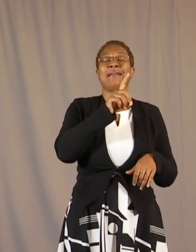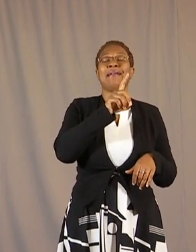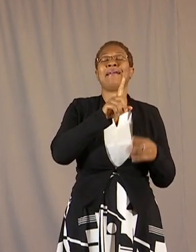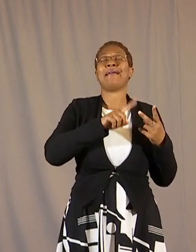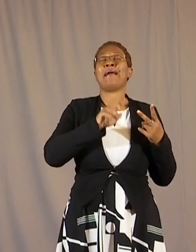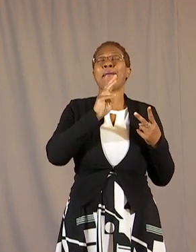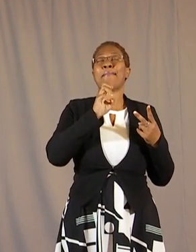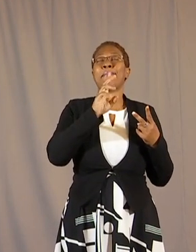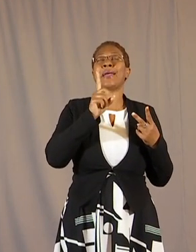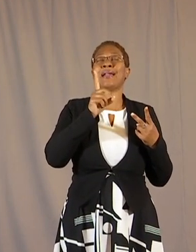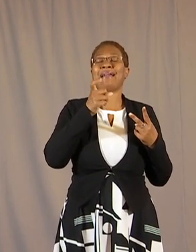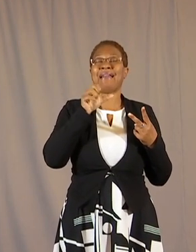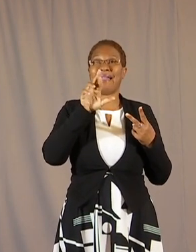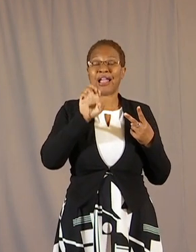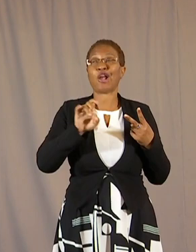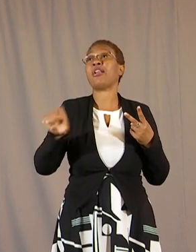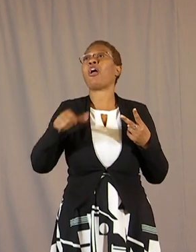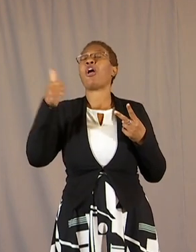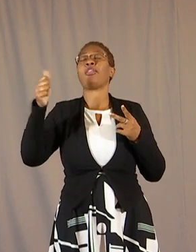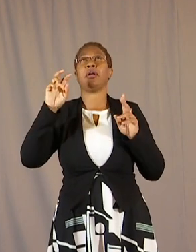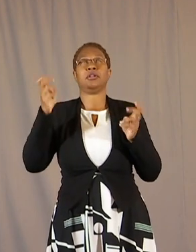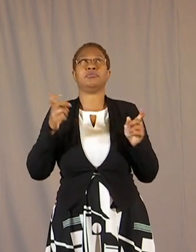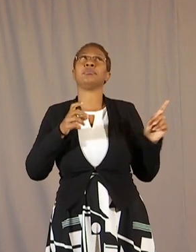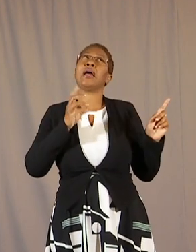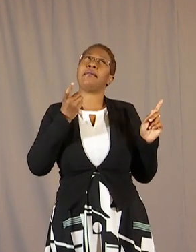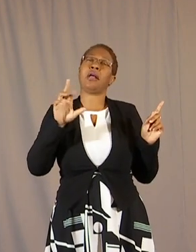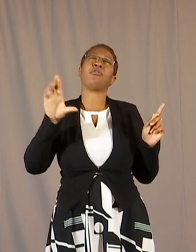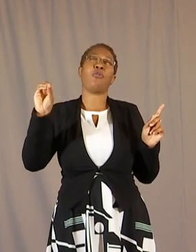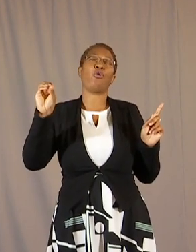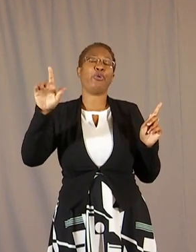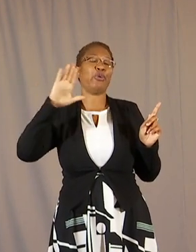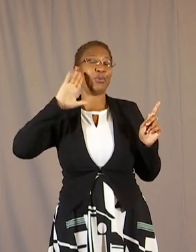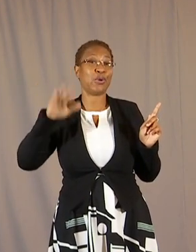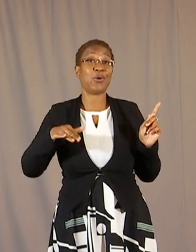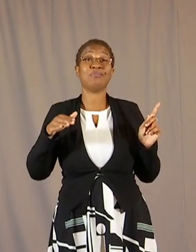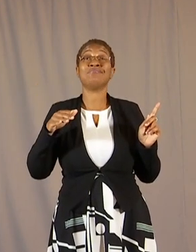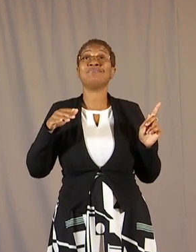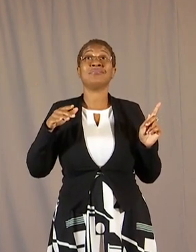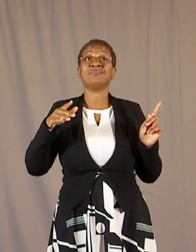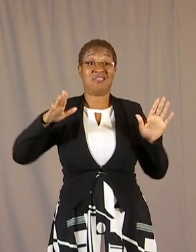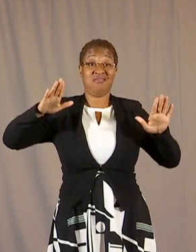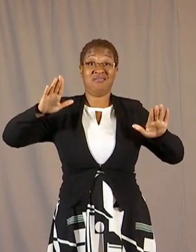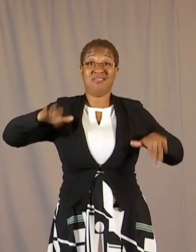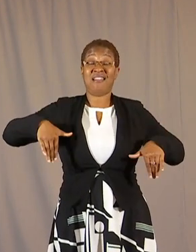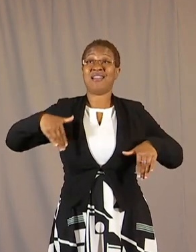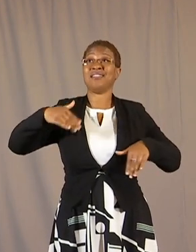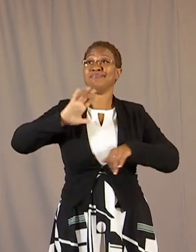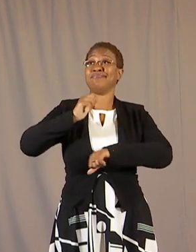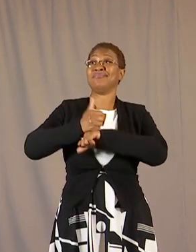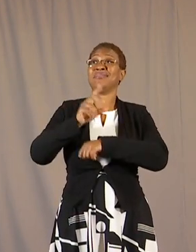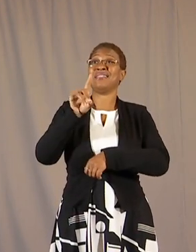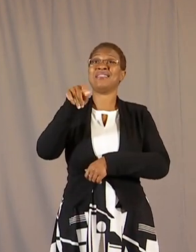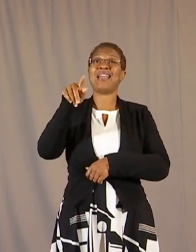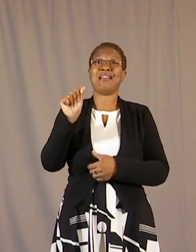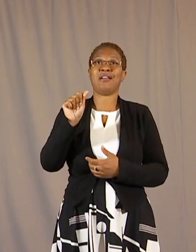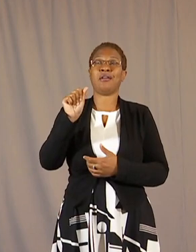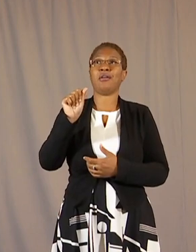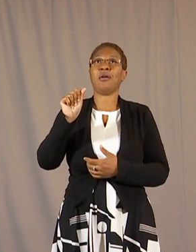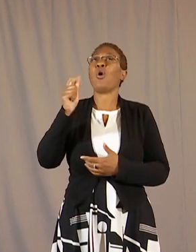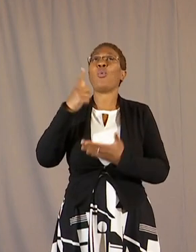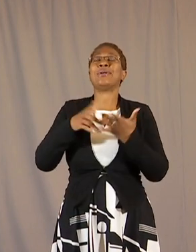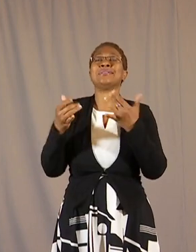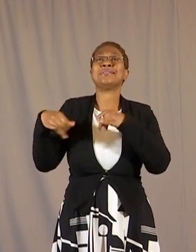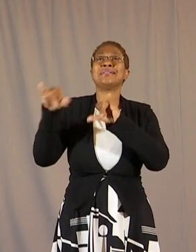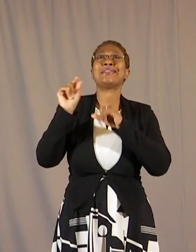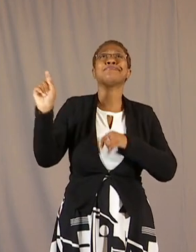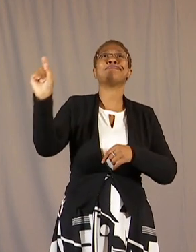issue, and Dr. O, you know this well. We didn't have data that really showed us what are the standards that